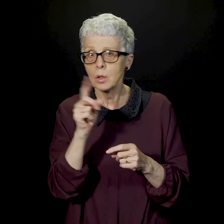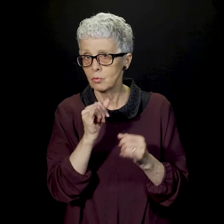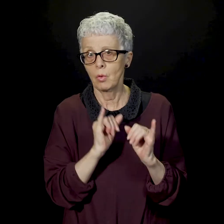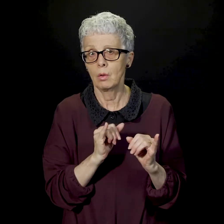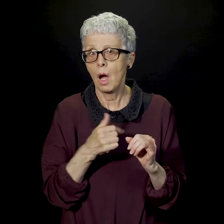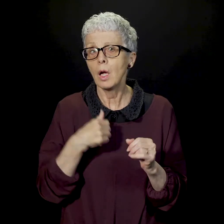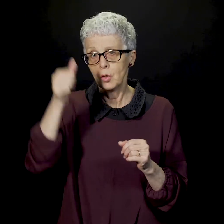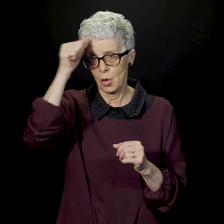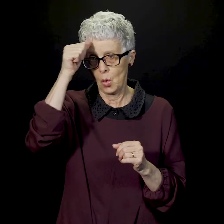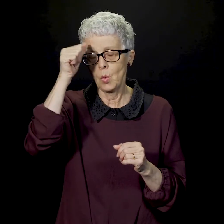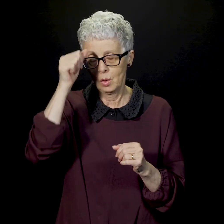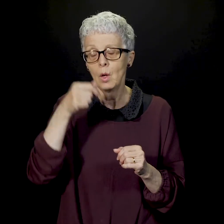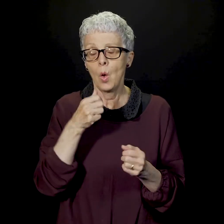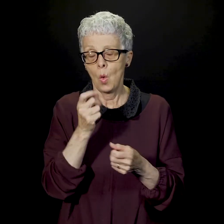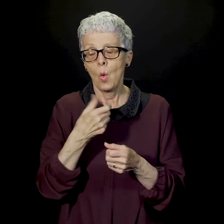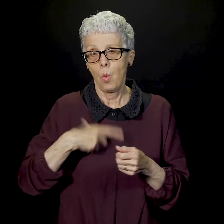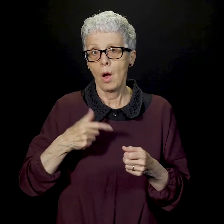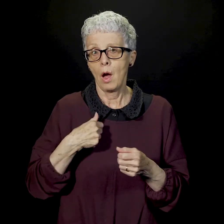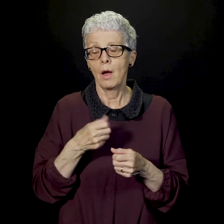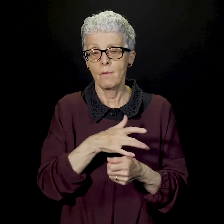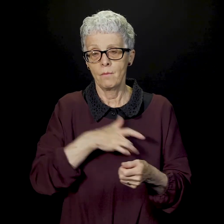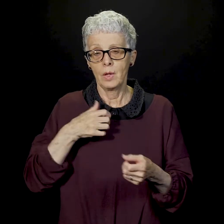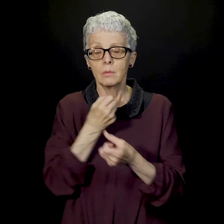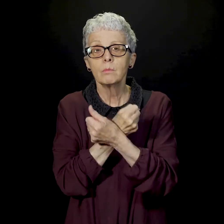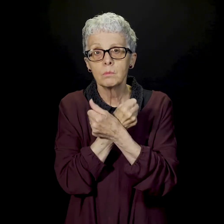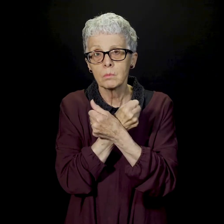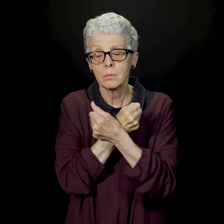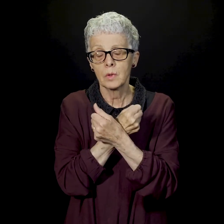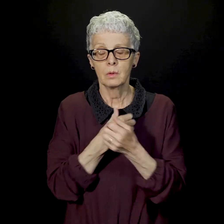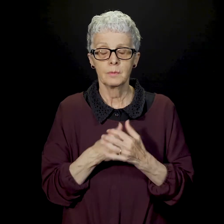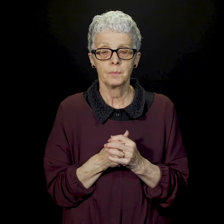I know what the chains are. For some of you, it would be the conversations that you're part of.